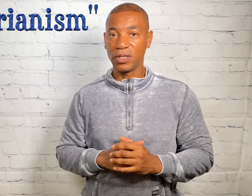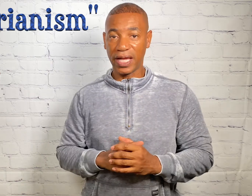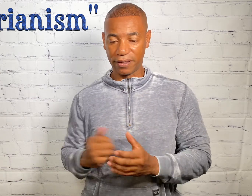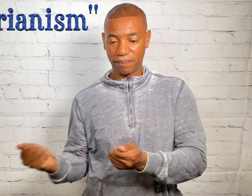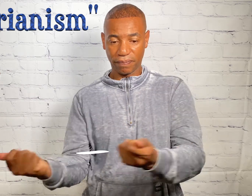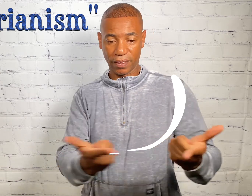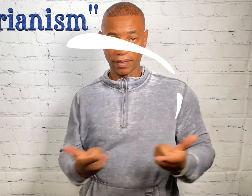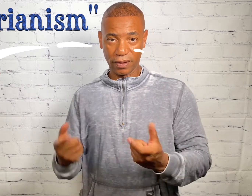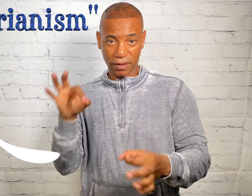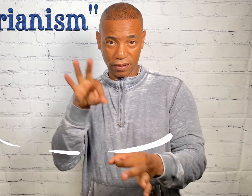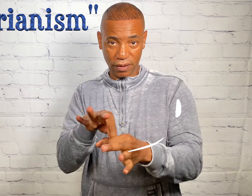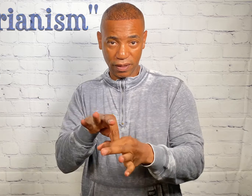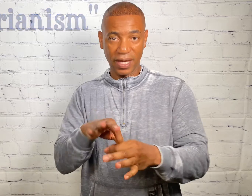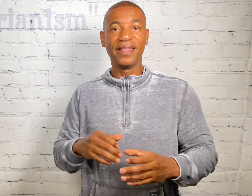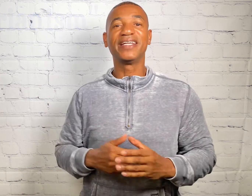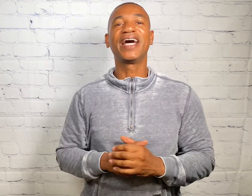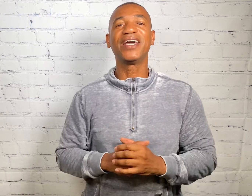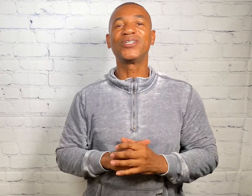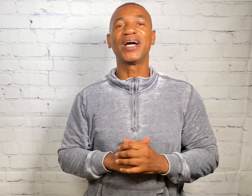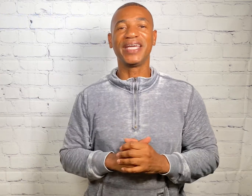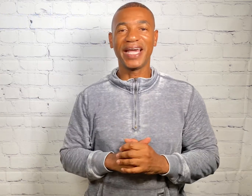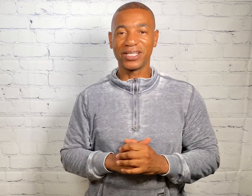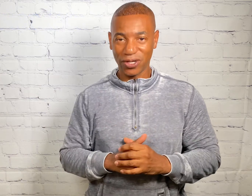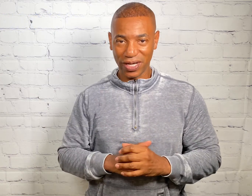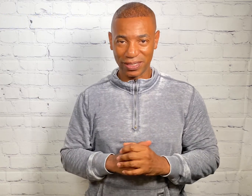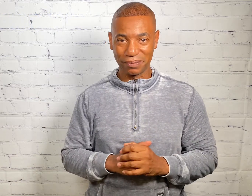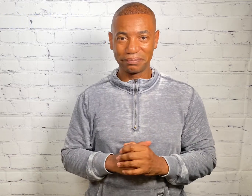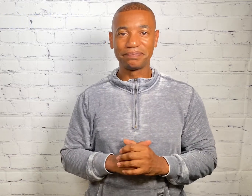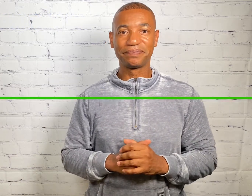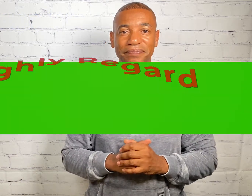that. That is how you sign egalitarianism.